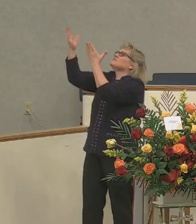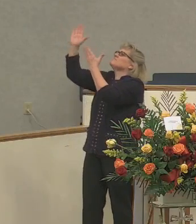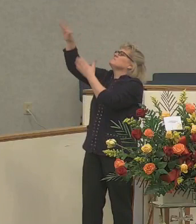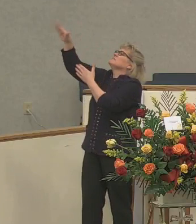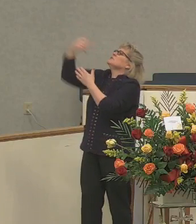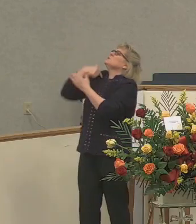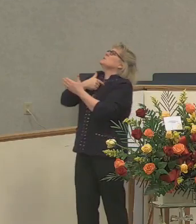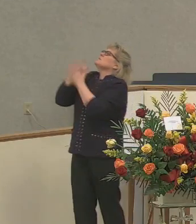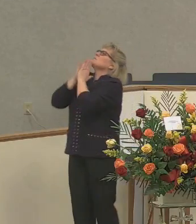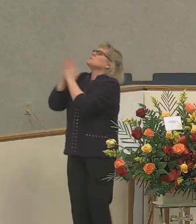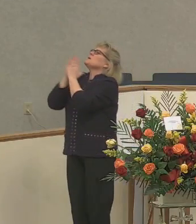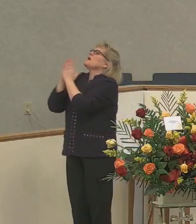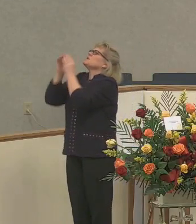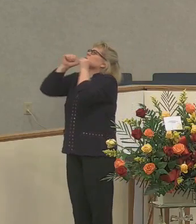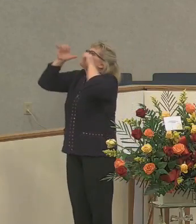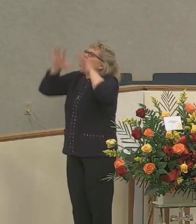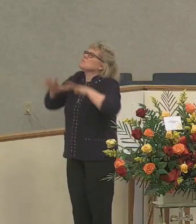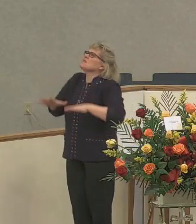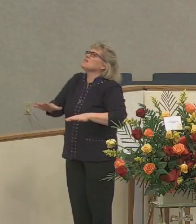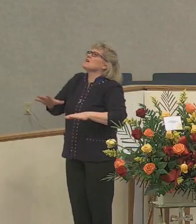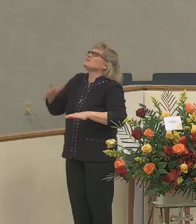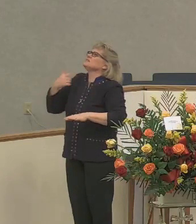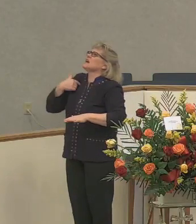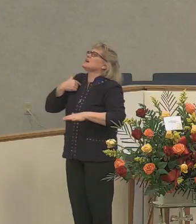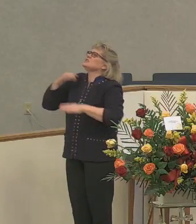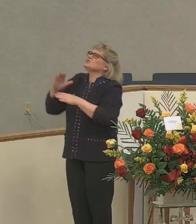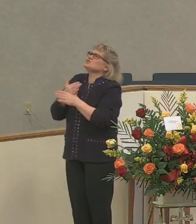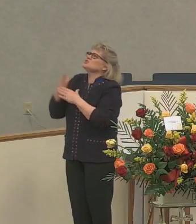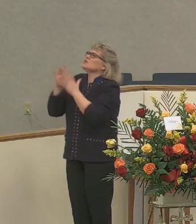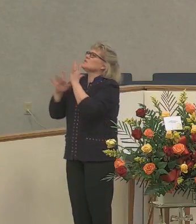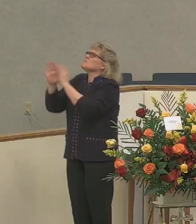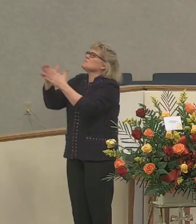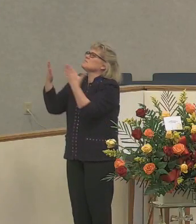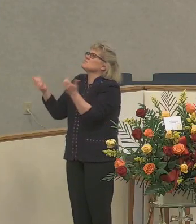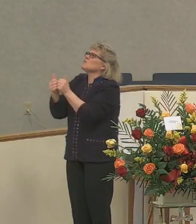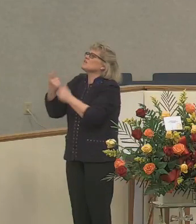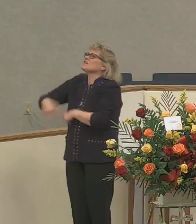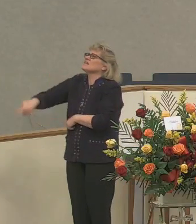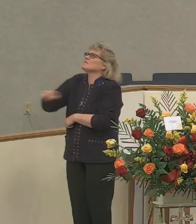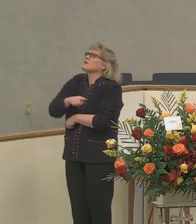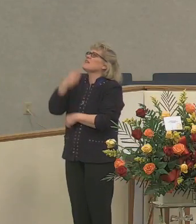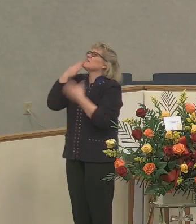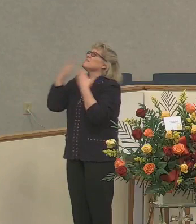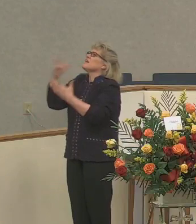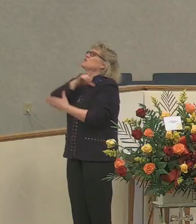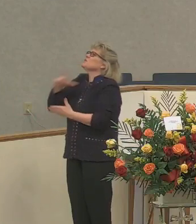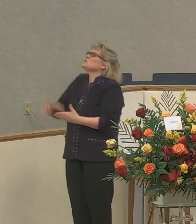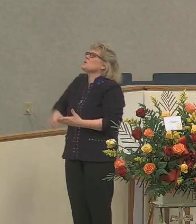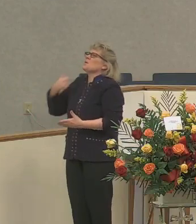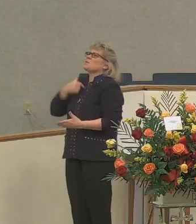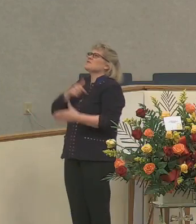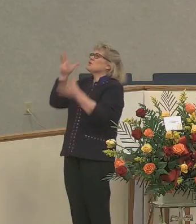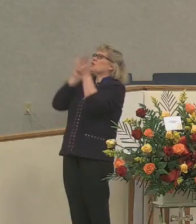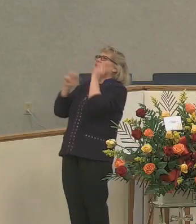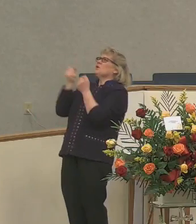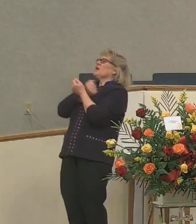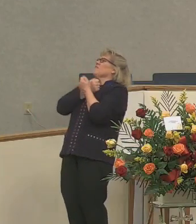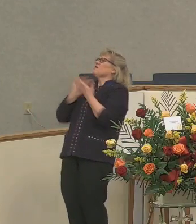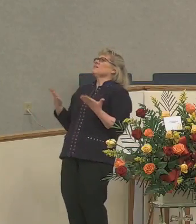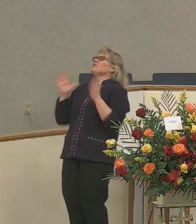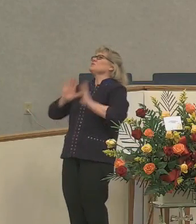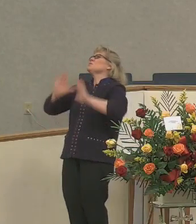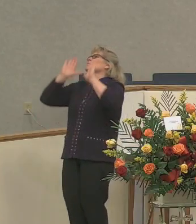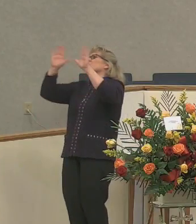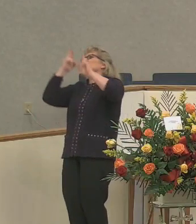pray today that you would bless as I share the word of God today. Thank you, Lord, for what we've heard already. Thank you for the